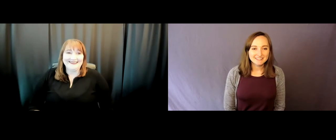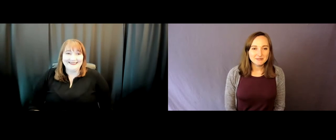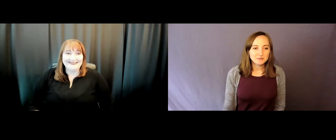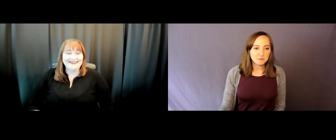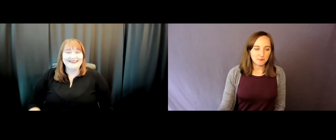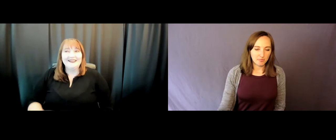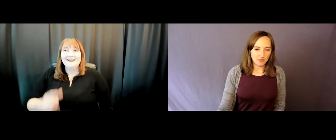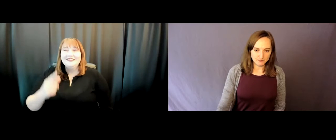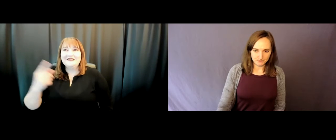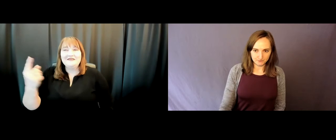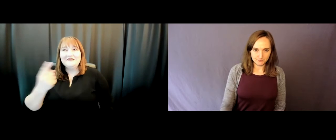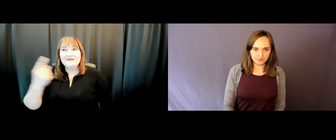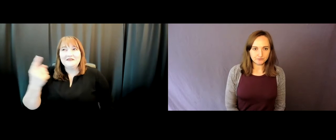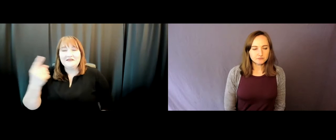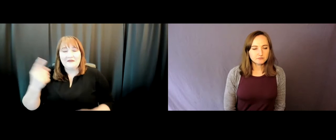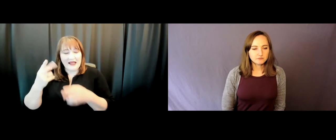said something about,